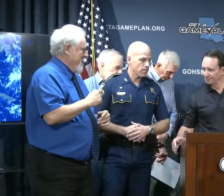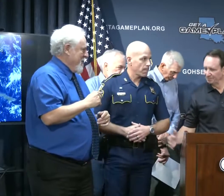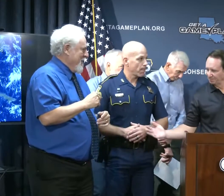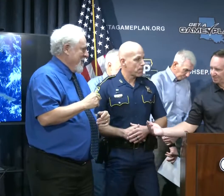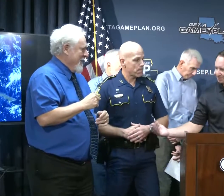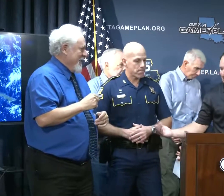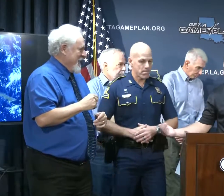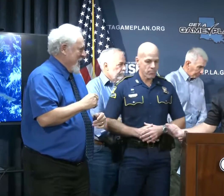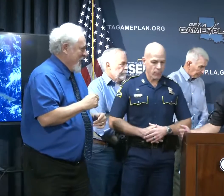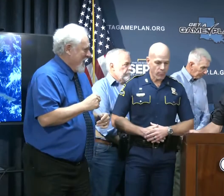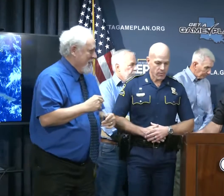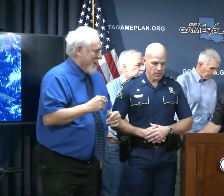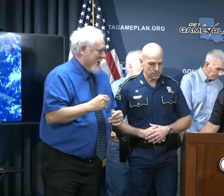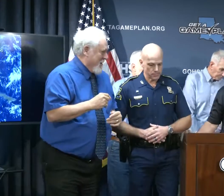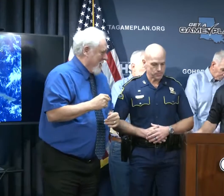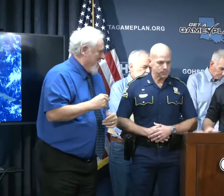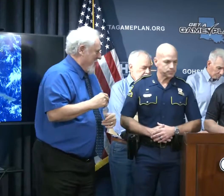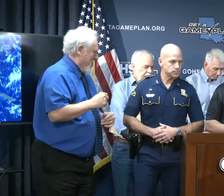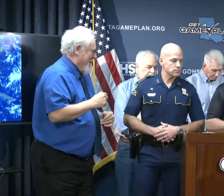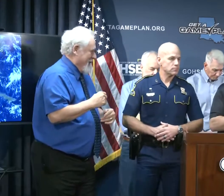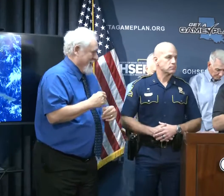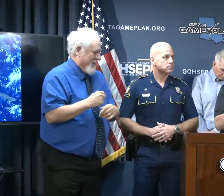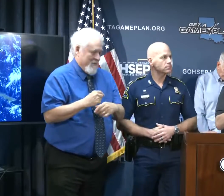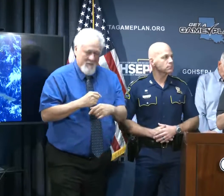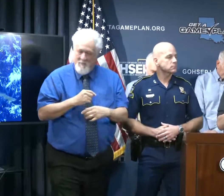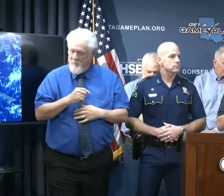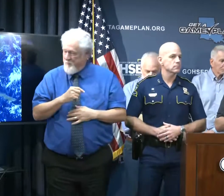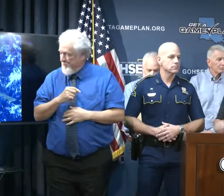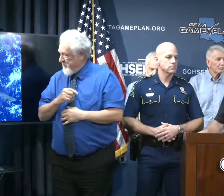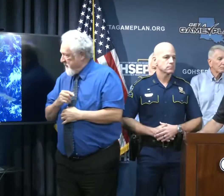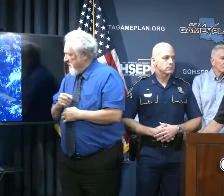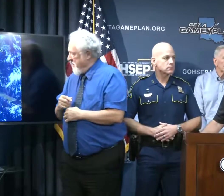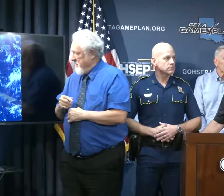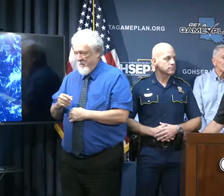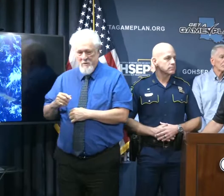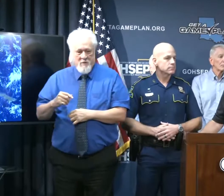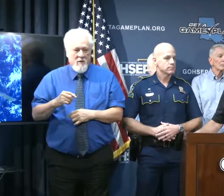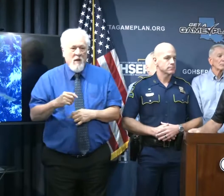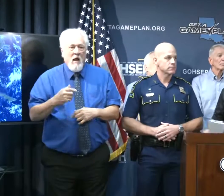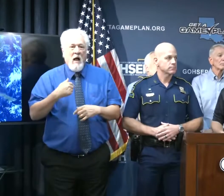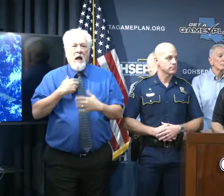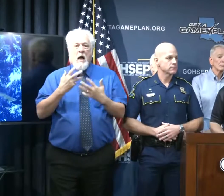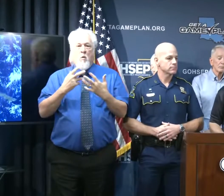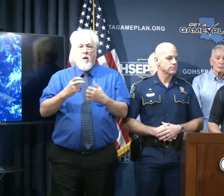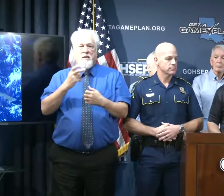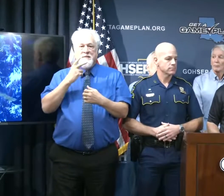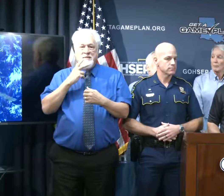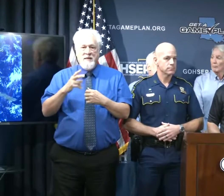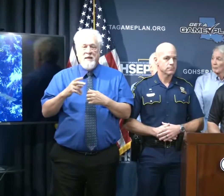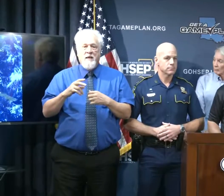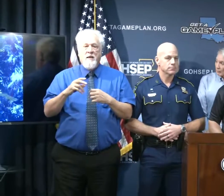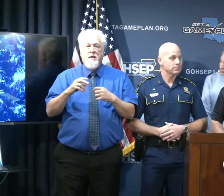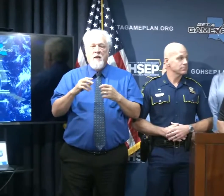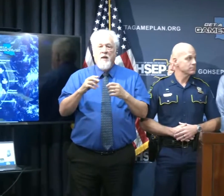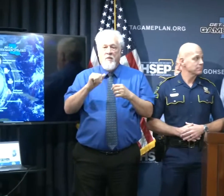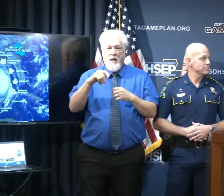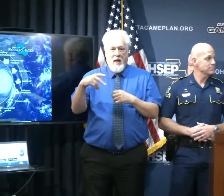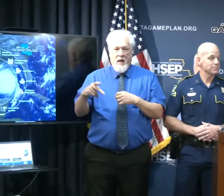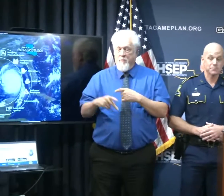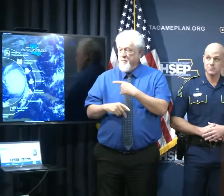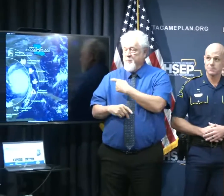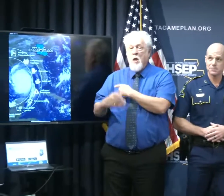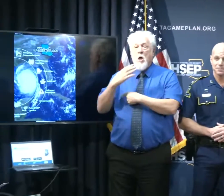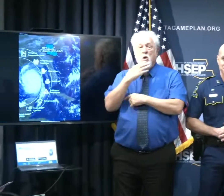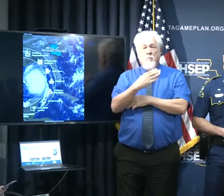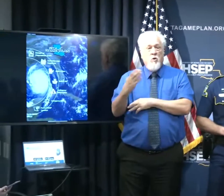Shift everybody this way. Joe, if you can. And I'm going to turn it over to the governor because it's important that you can see the app right there. Down a little bit. Yeah, good morning.